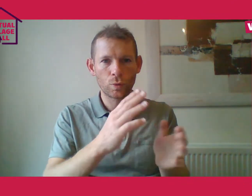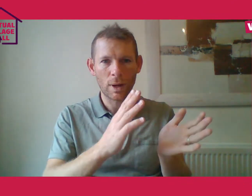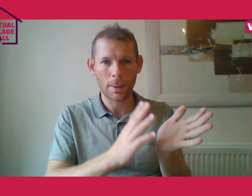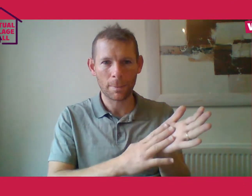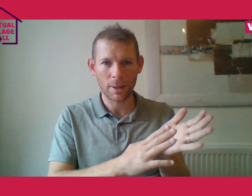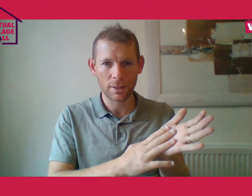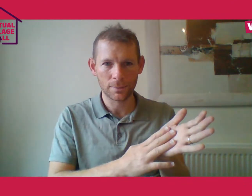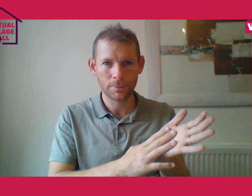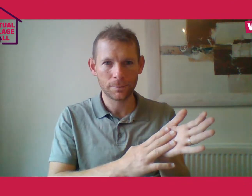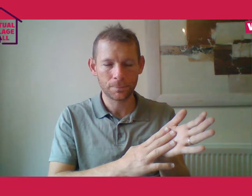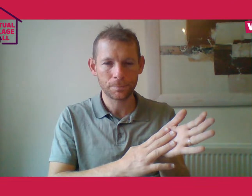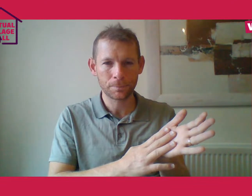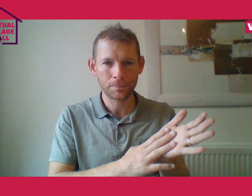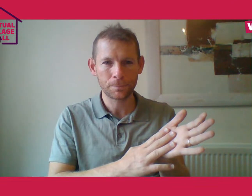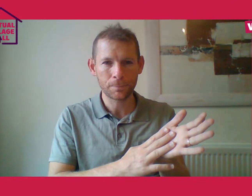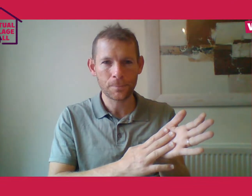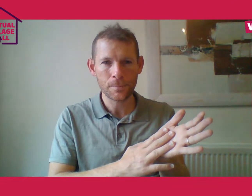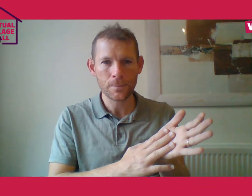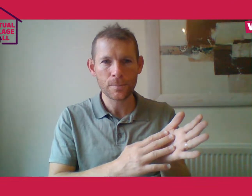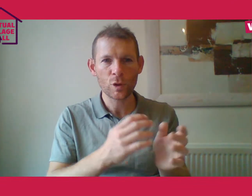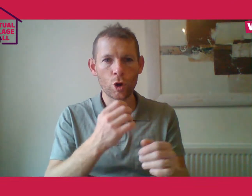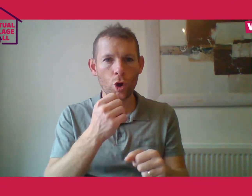grandma or grandmother,